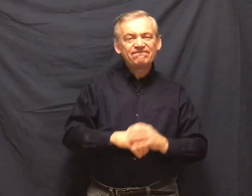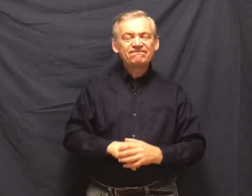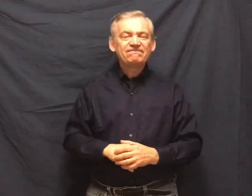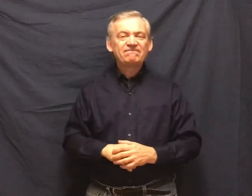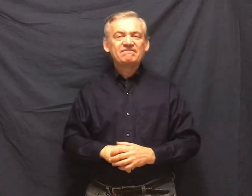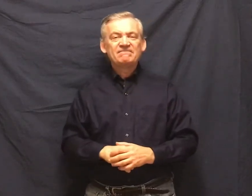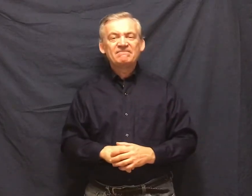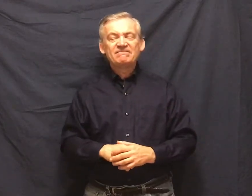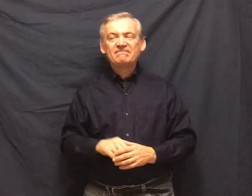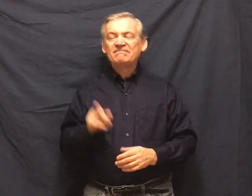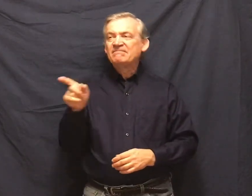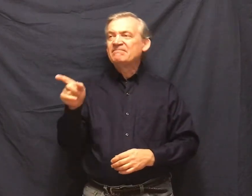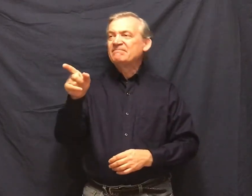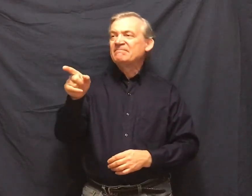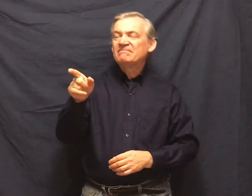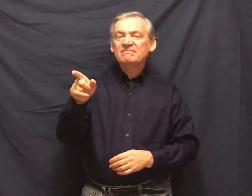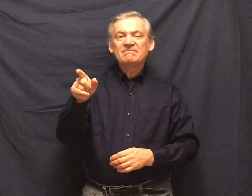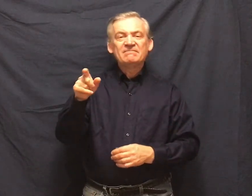Strips of new leather,